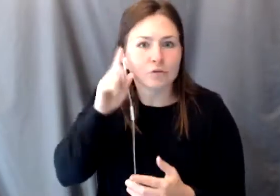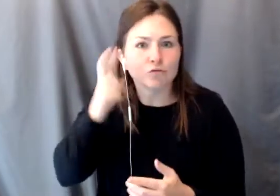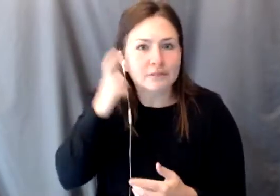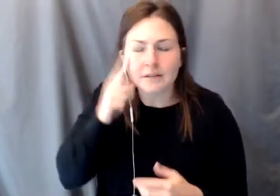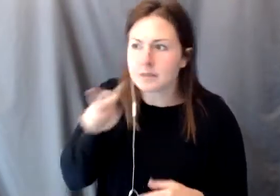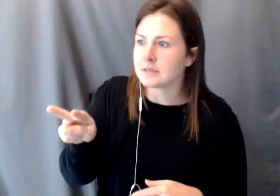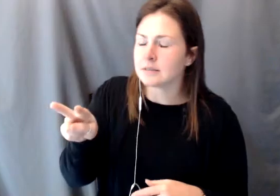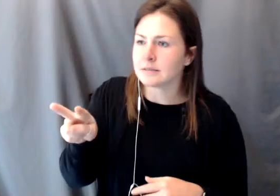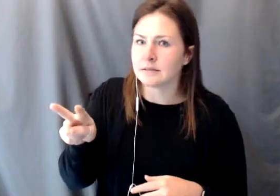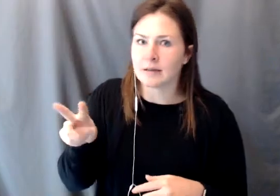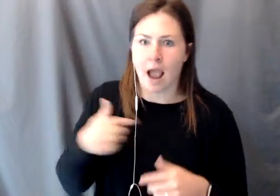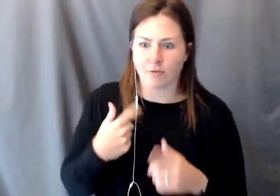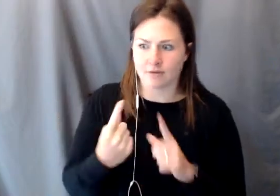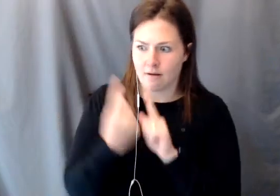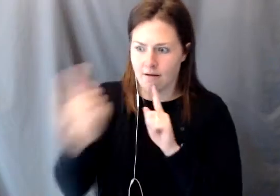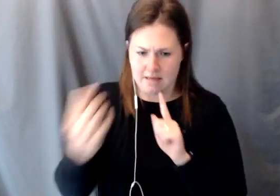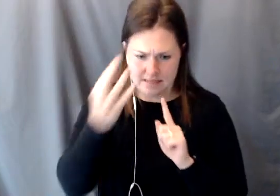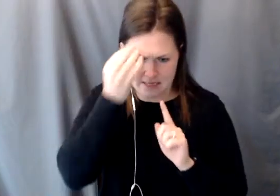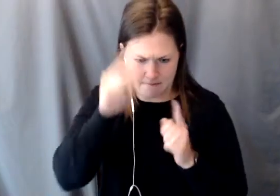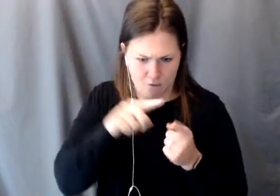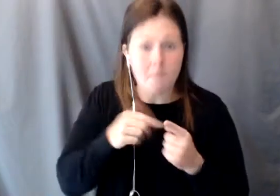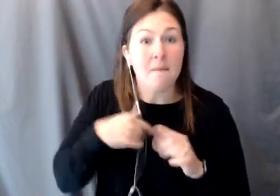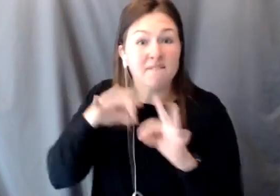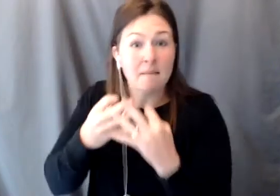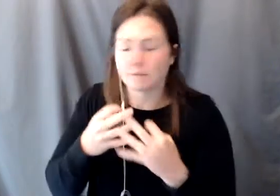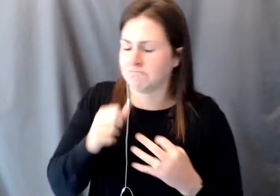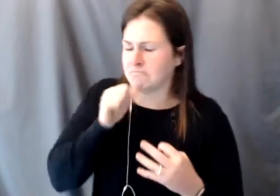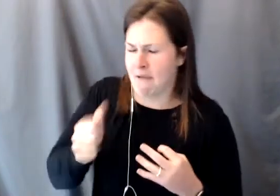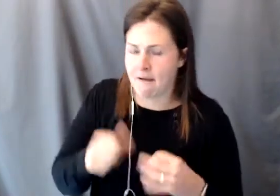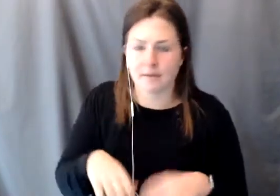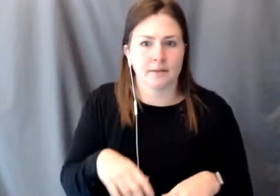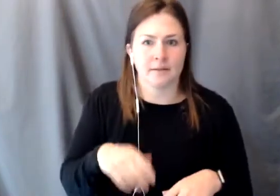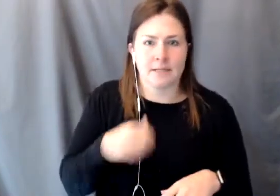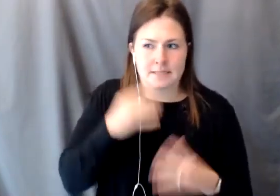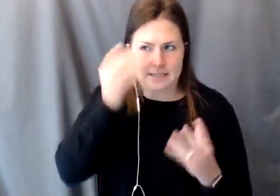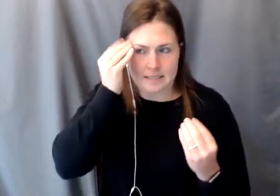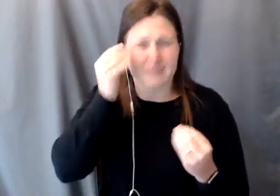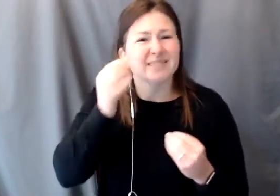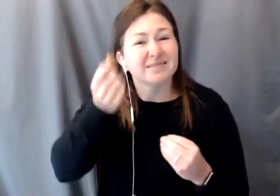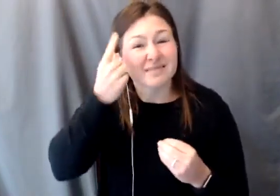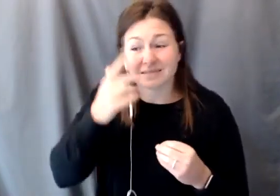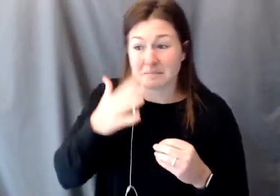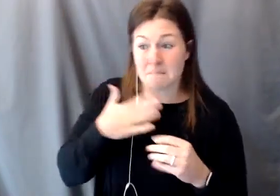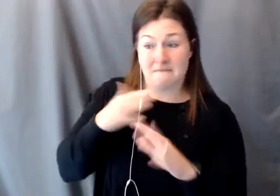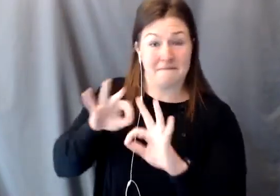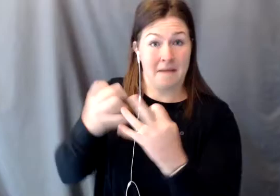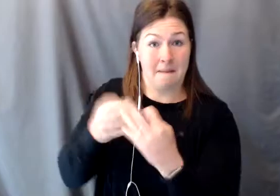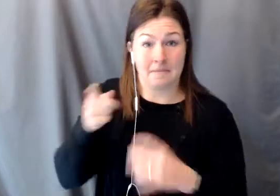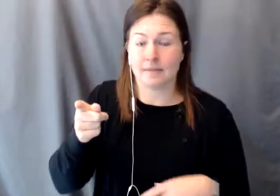distancing myself from my family, because every time I got by them, although they never said anything to me and